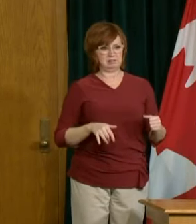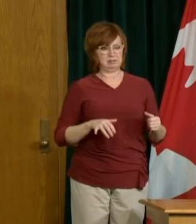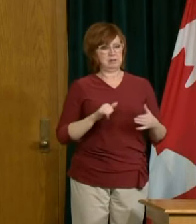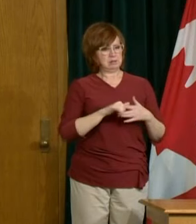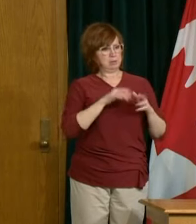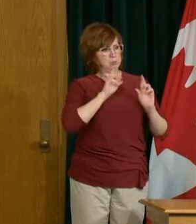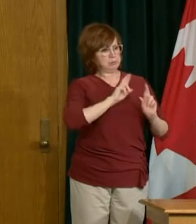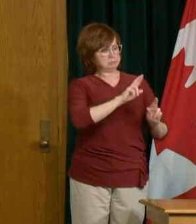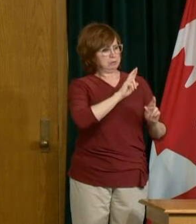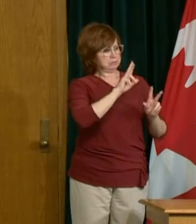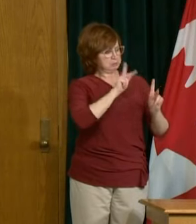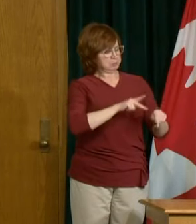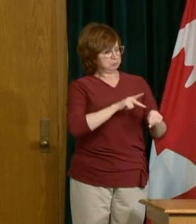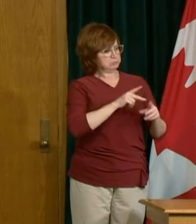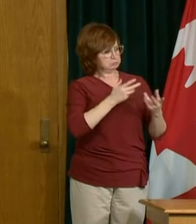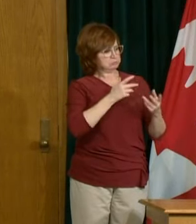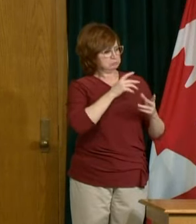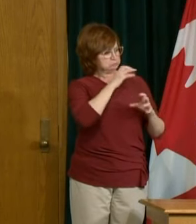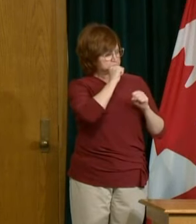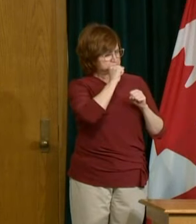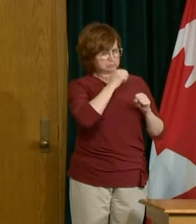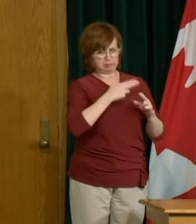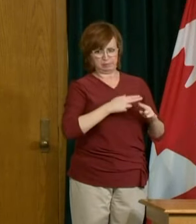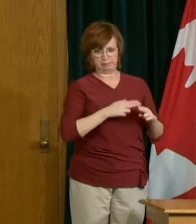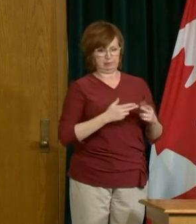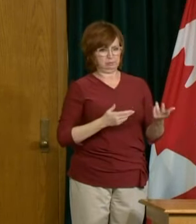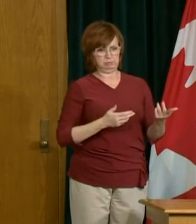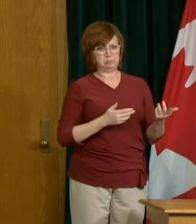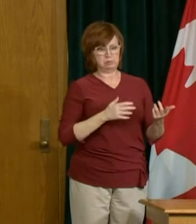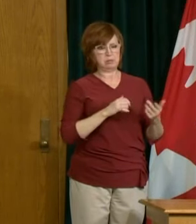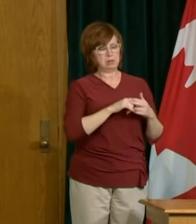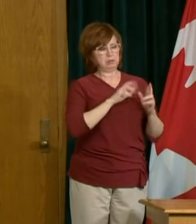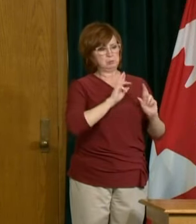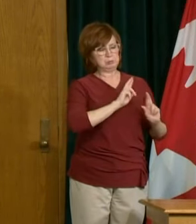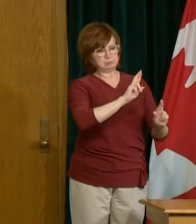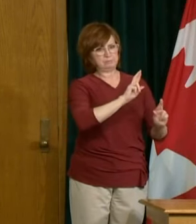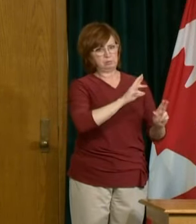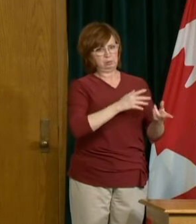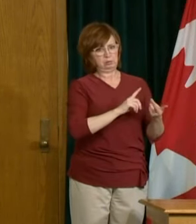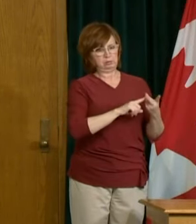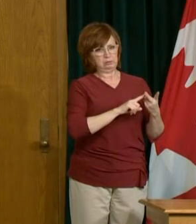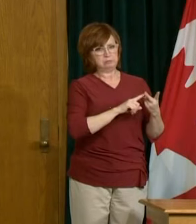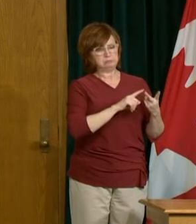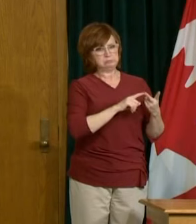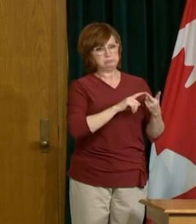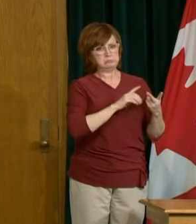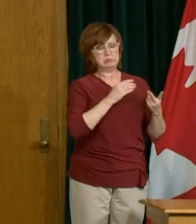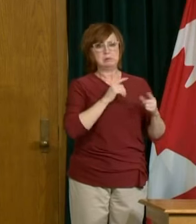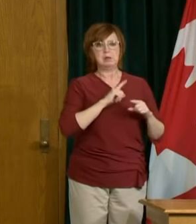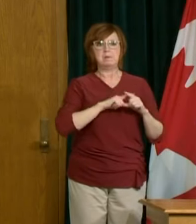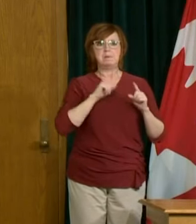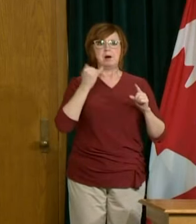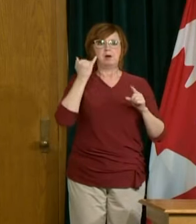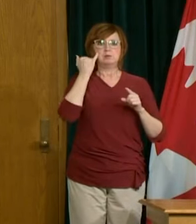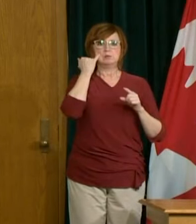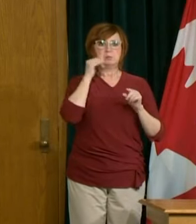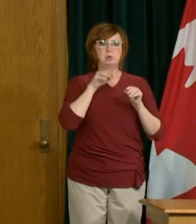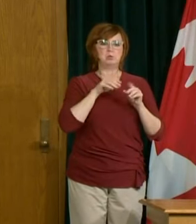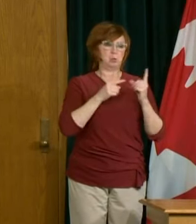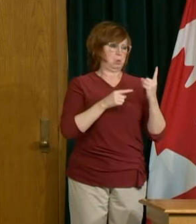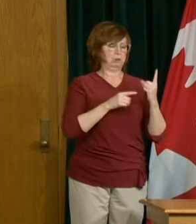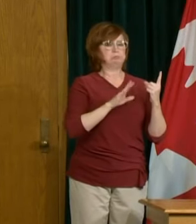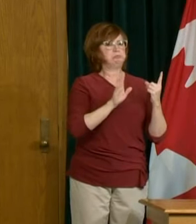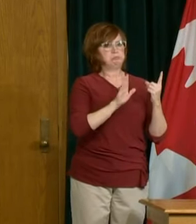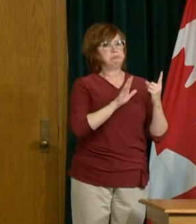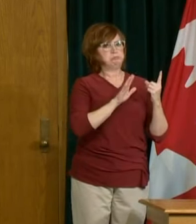confidentiality. But when we have an outbreak situation where the public needs to know, because it may impact how they